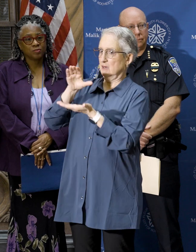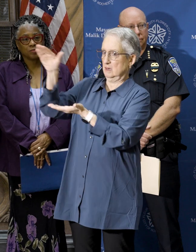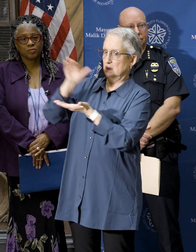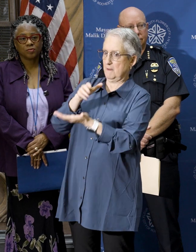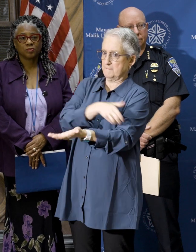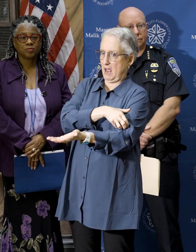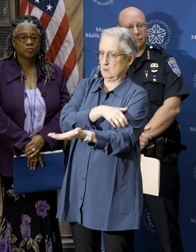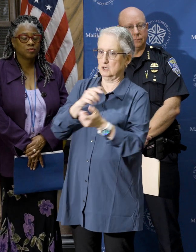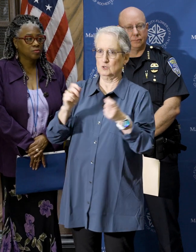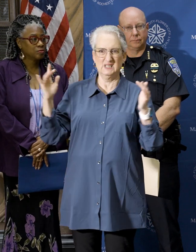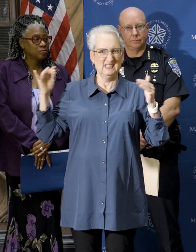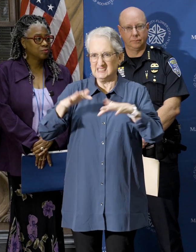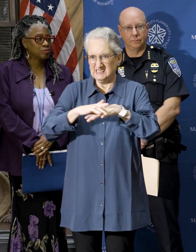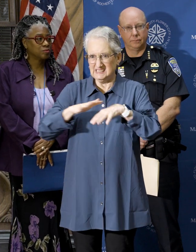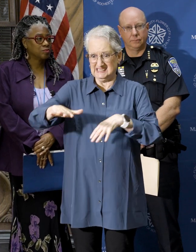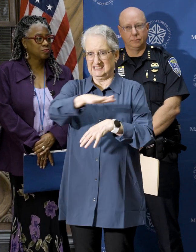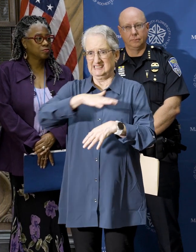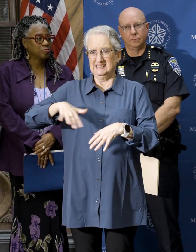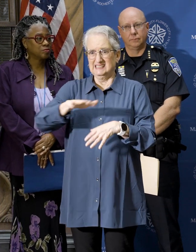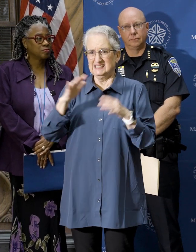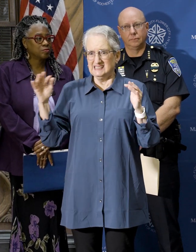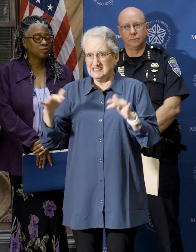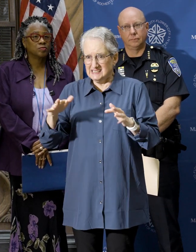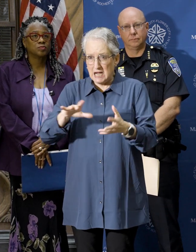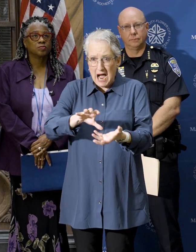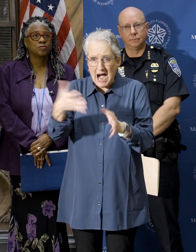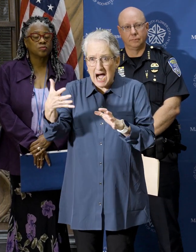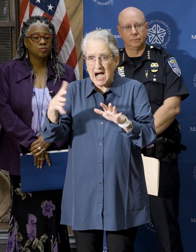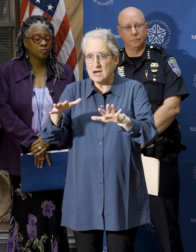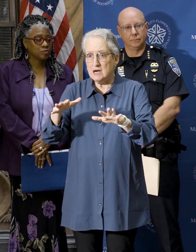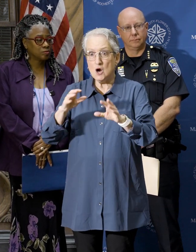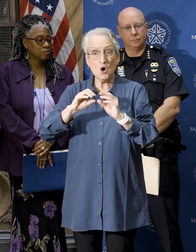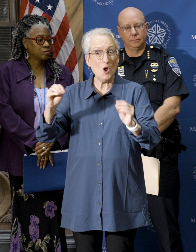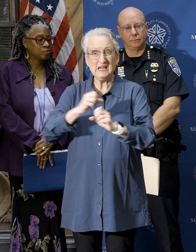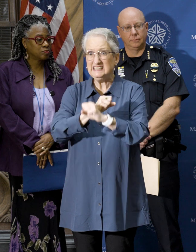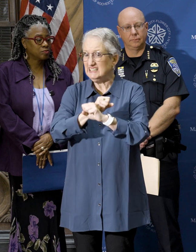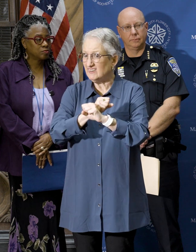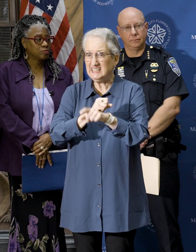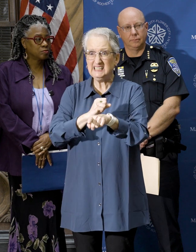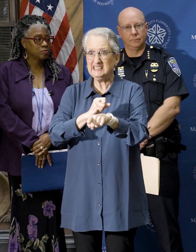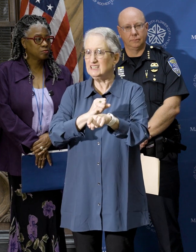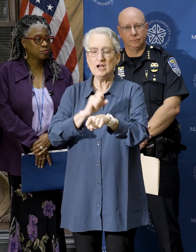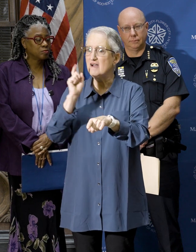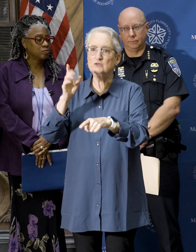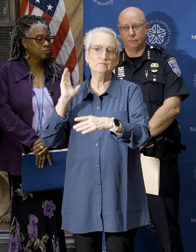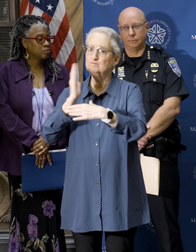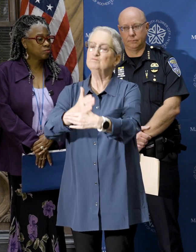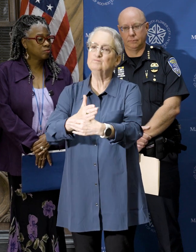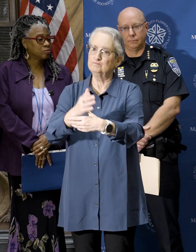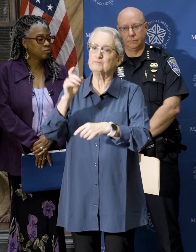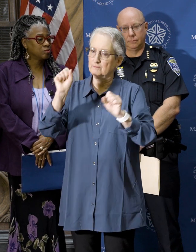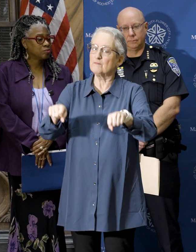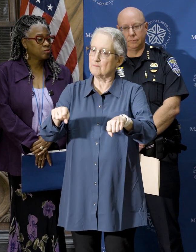out of control, that don't have adequate security, that are not making sure that they're creating a safe space for people to gather and to